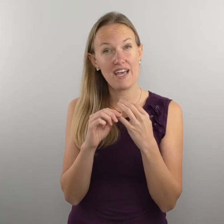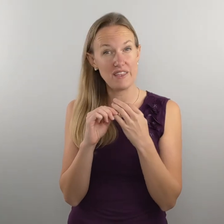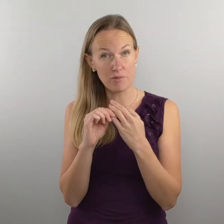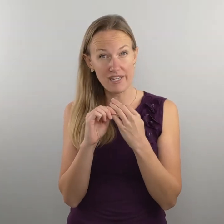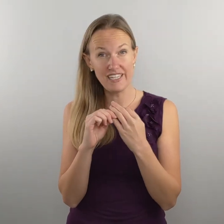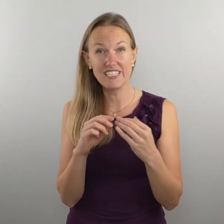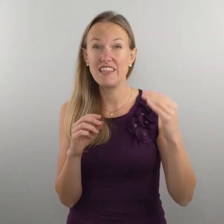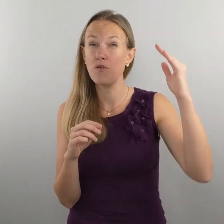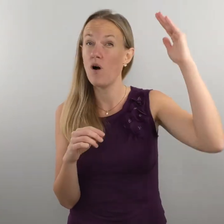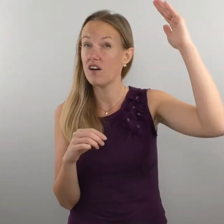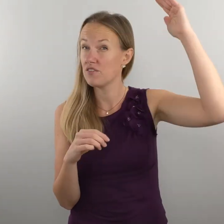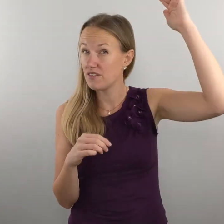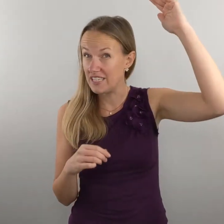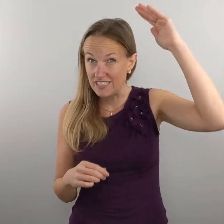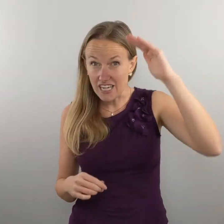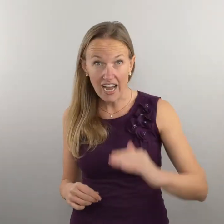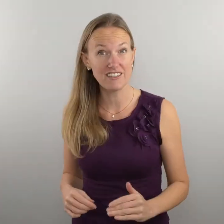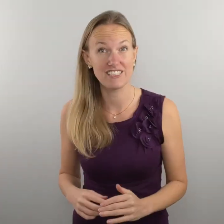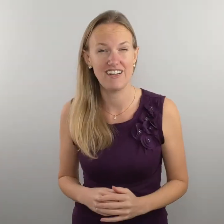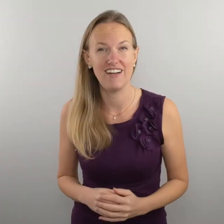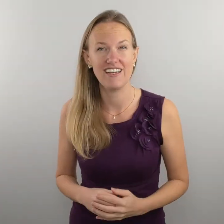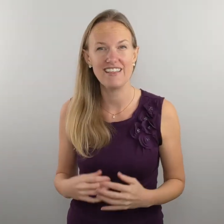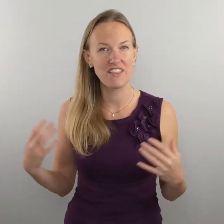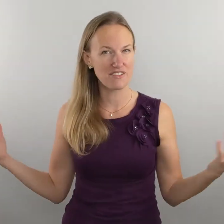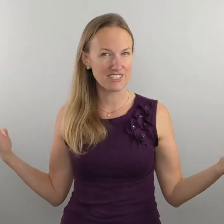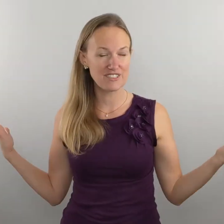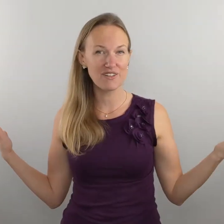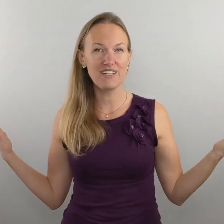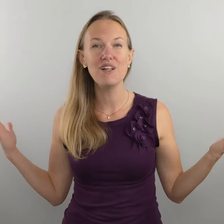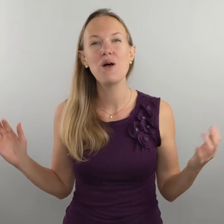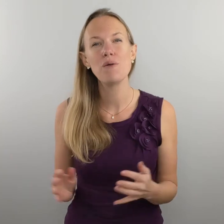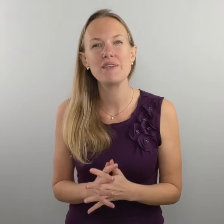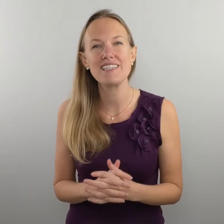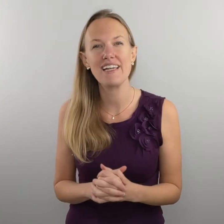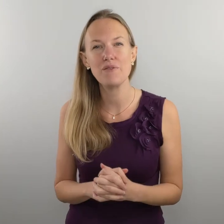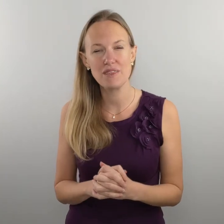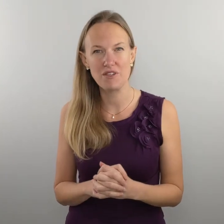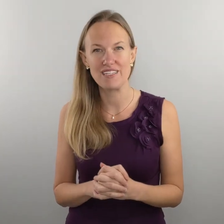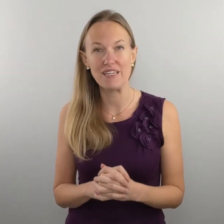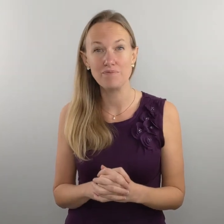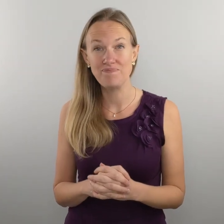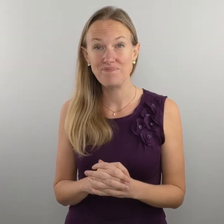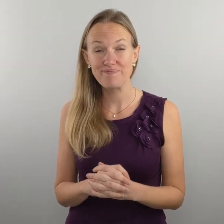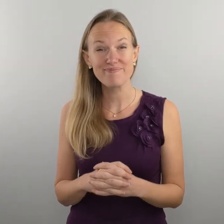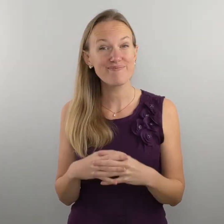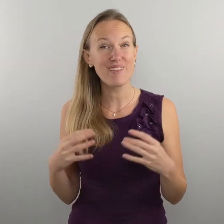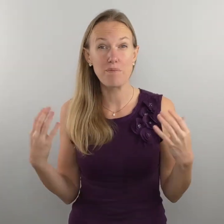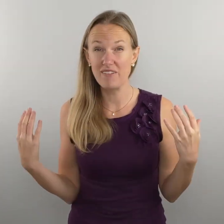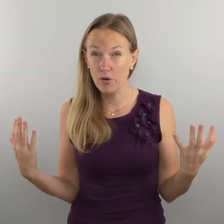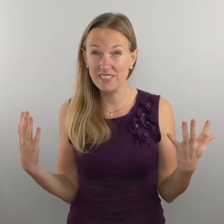the bridge, and then walk through the entire song. And then the third tutorial, we'll be signing with the music. But of course, if